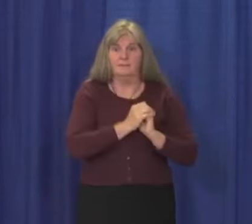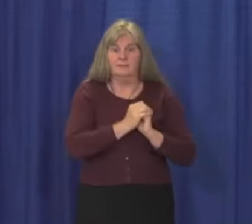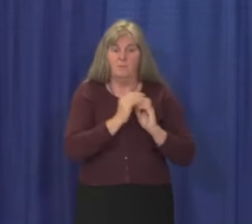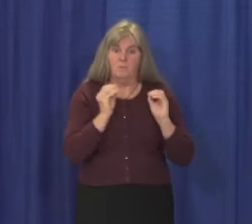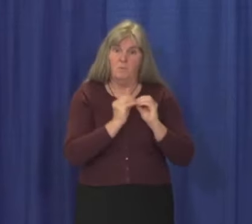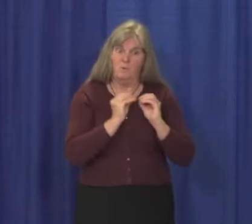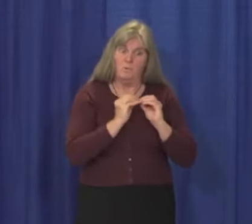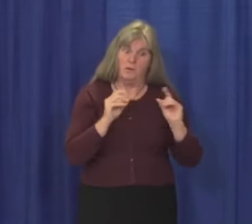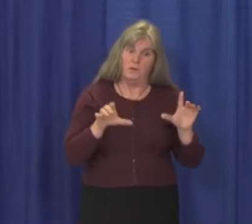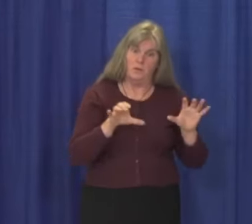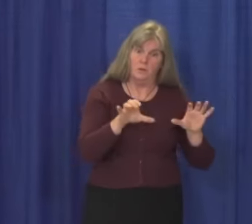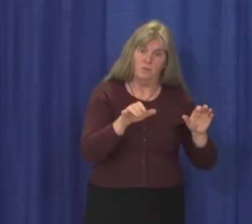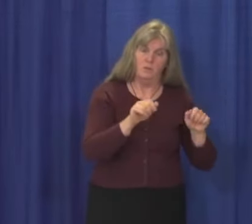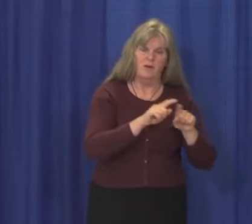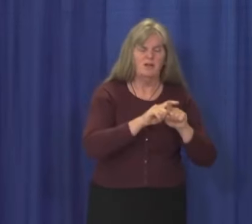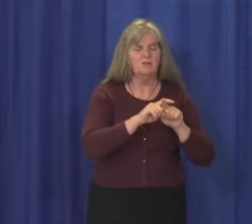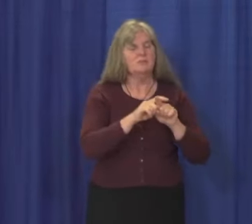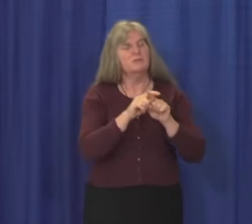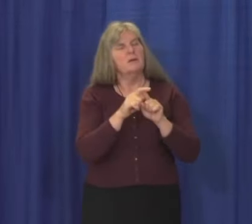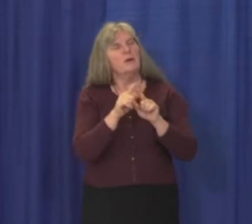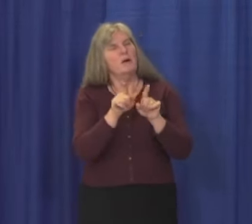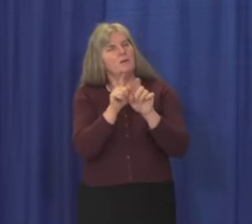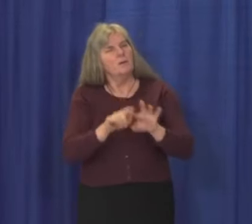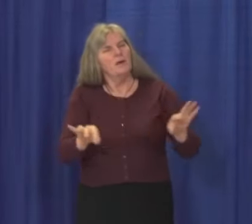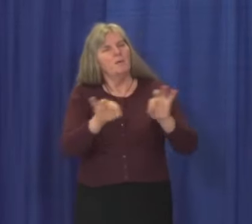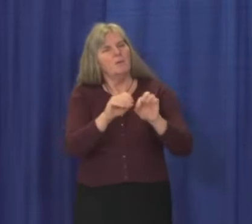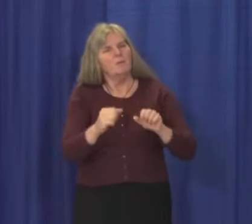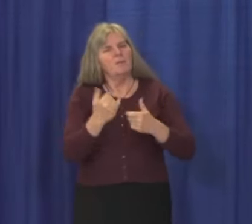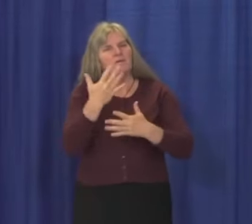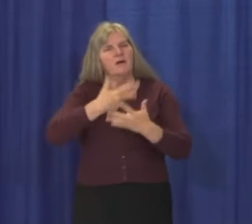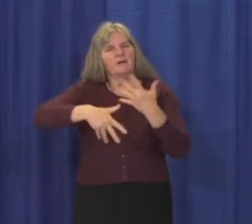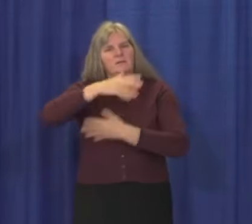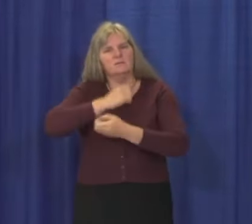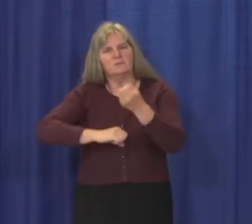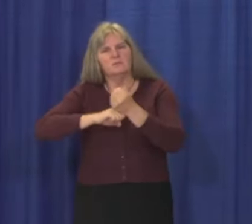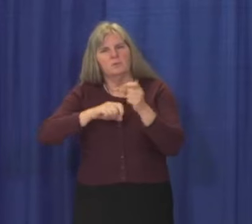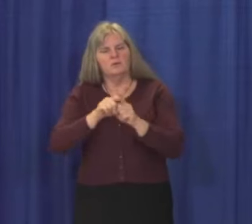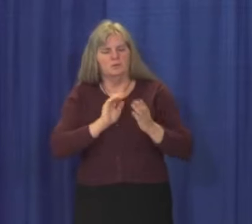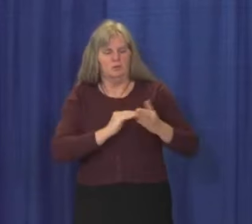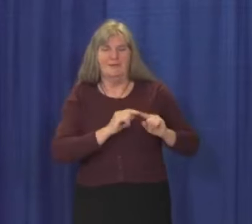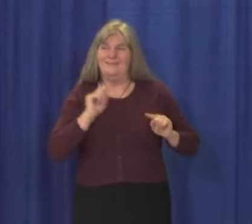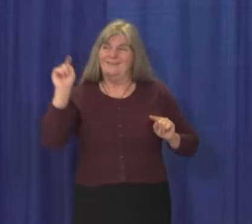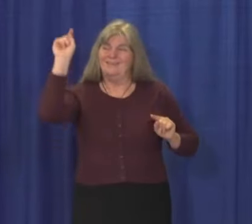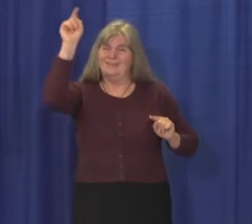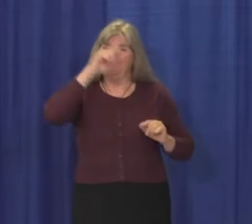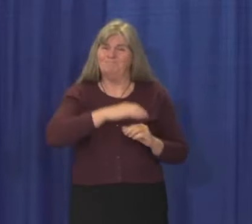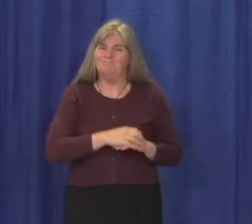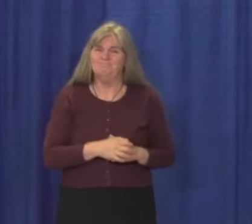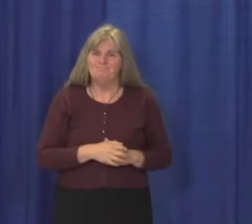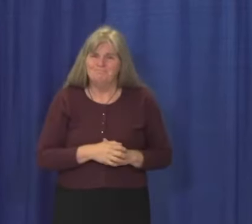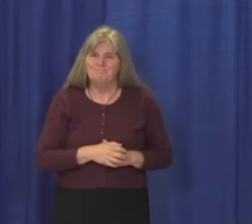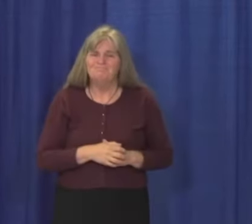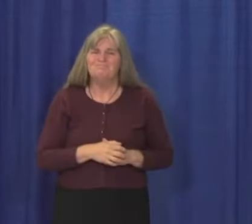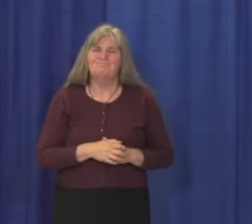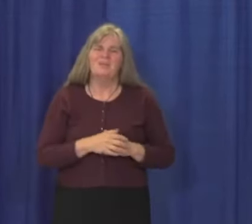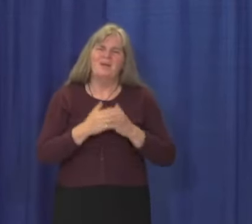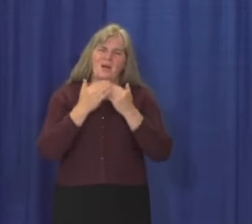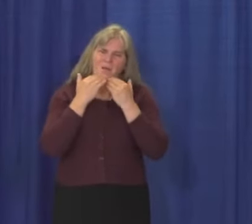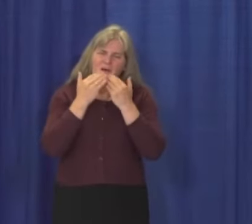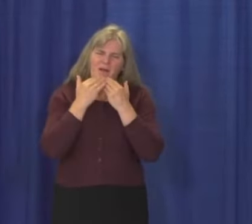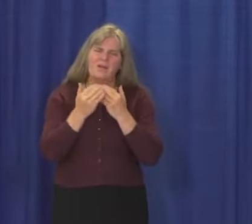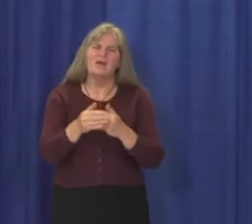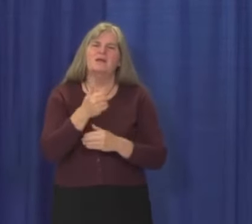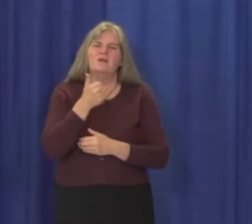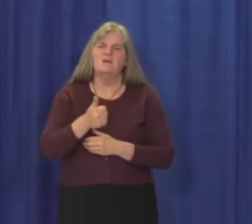provide critical social supports in our communities. I want to thank Public Service Minister Bill